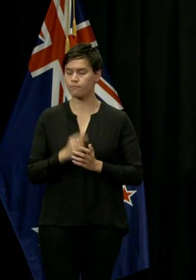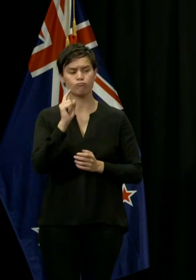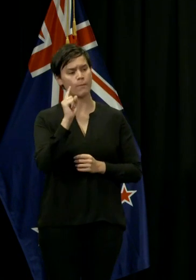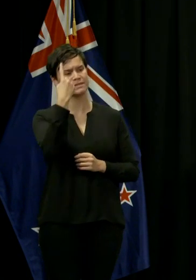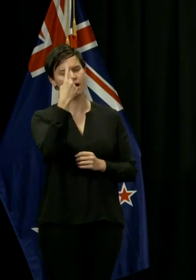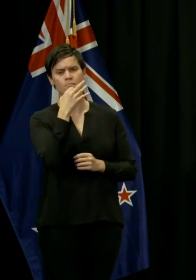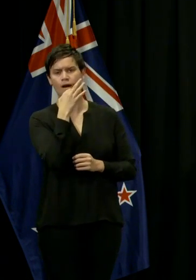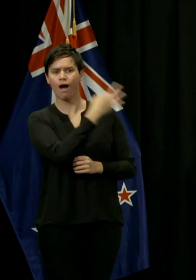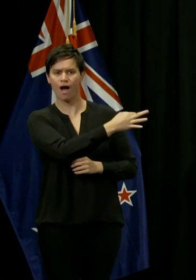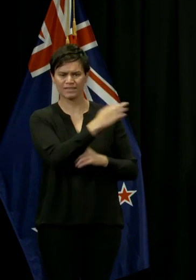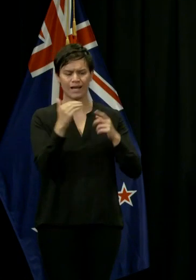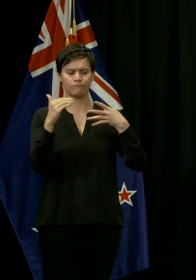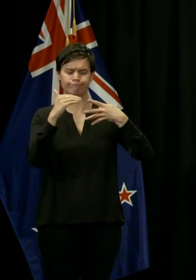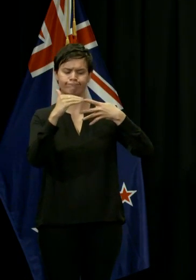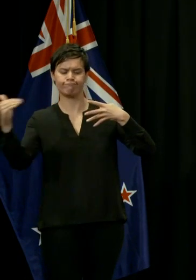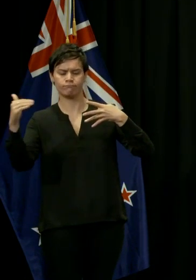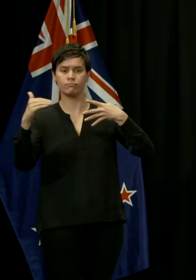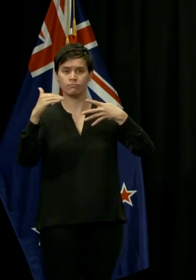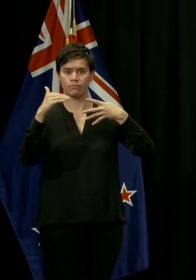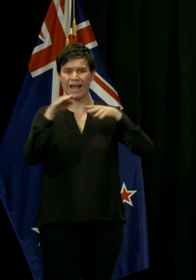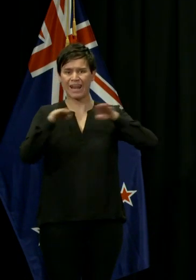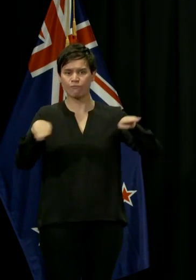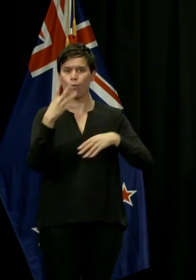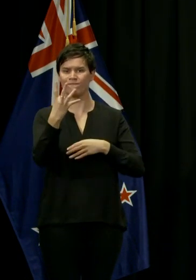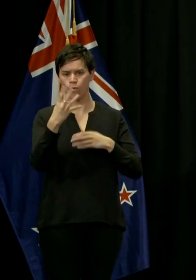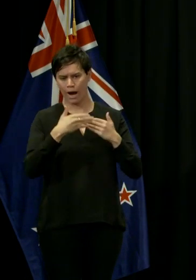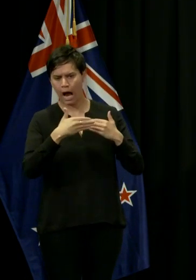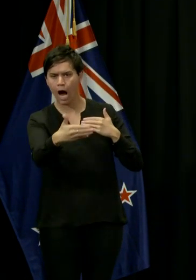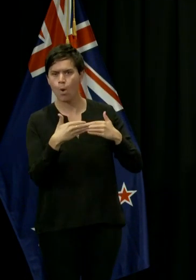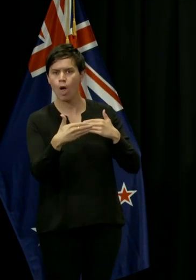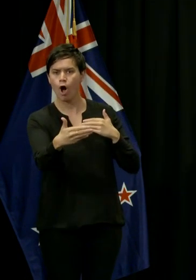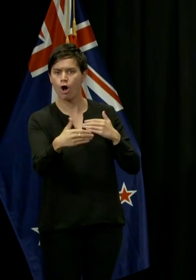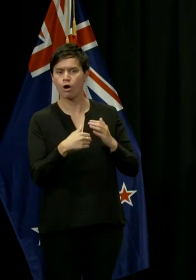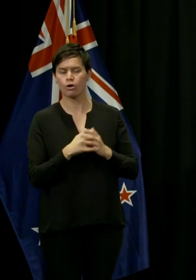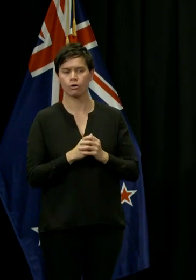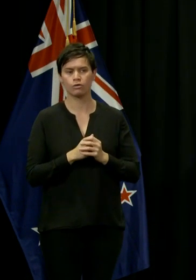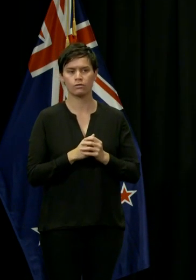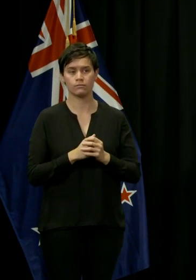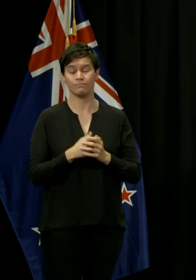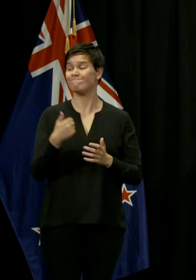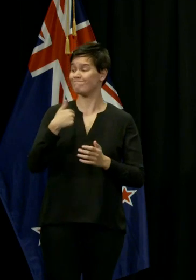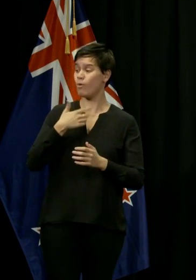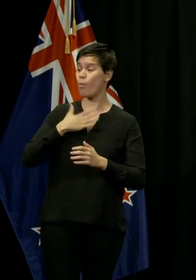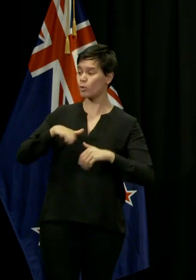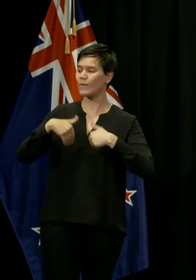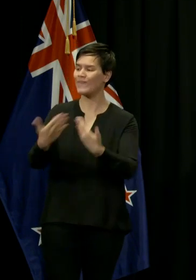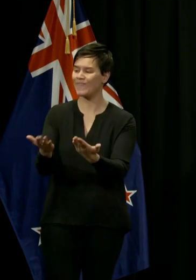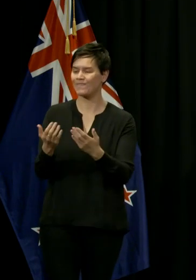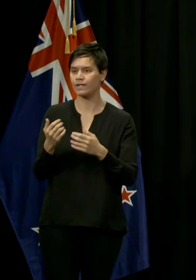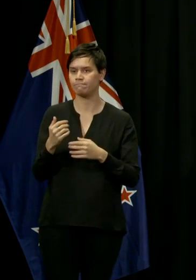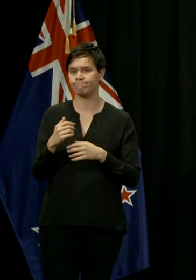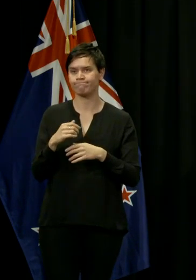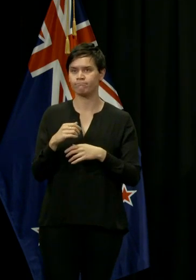long we will be in that level 4 for? Yeah, I wanted to give the New Zealand public as much certainty as we can. So we have indicated the